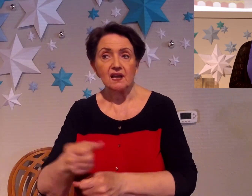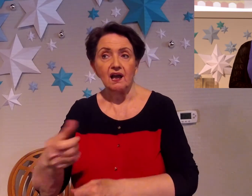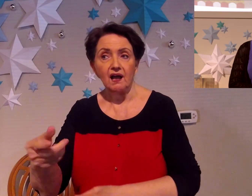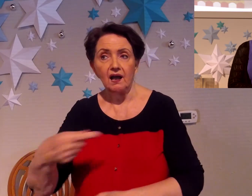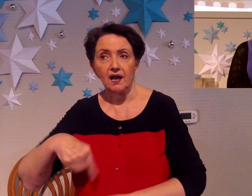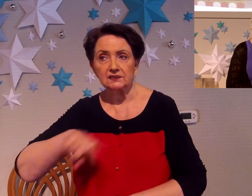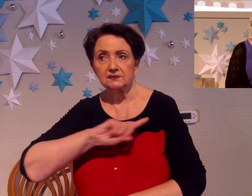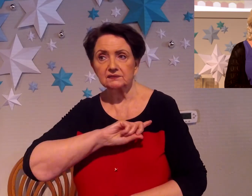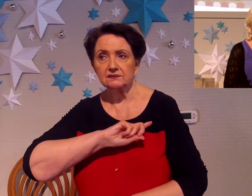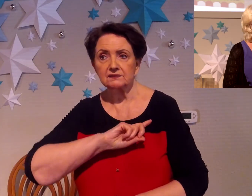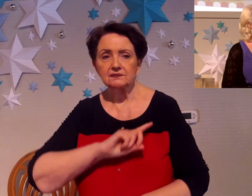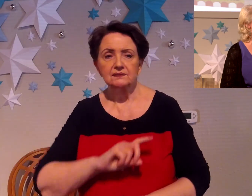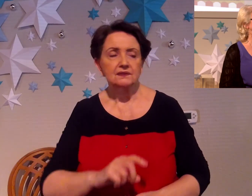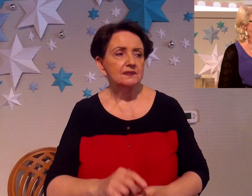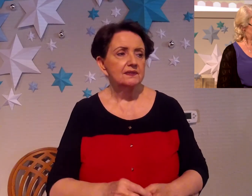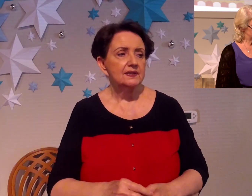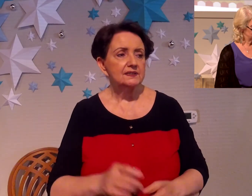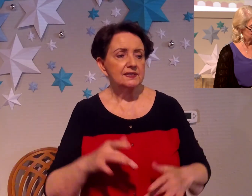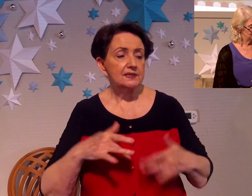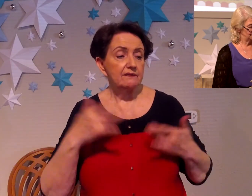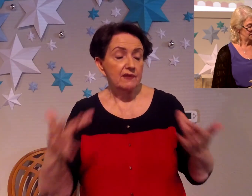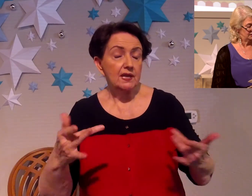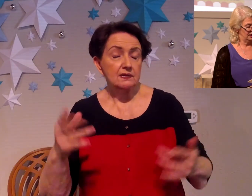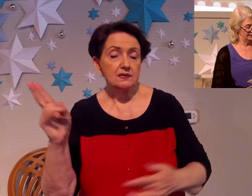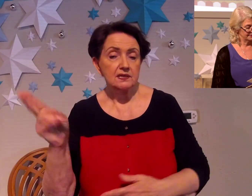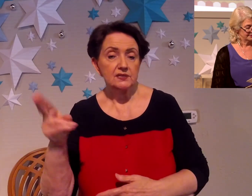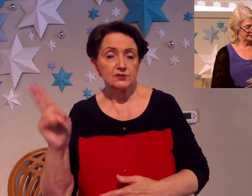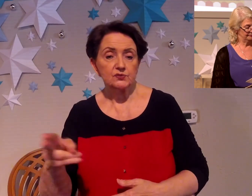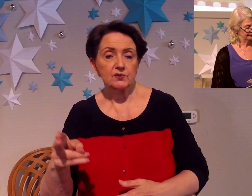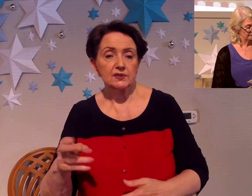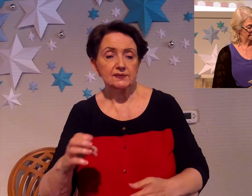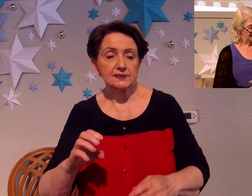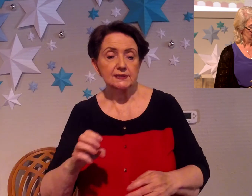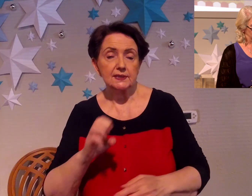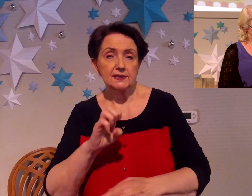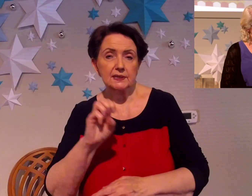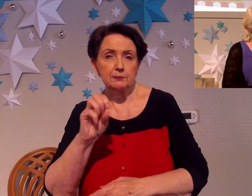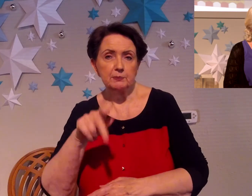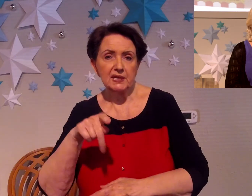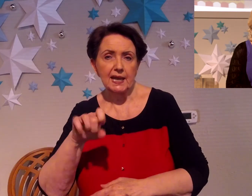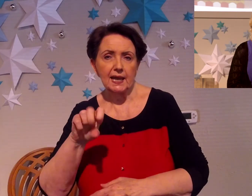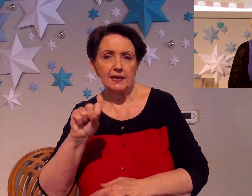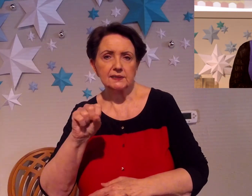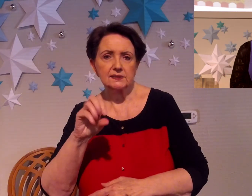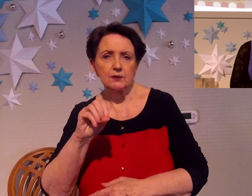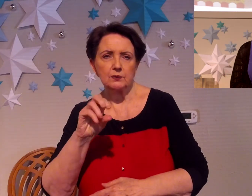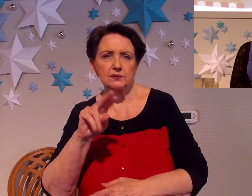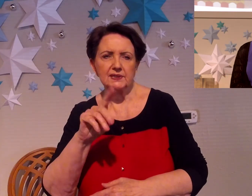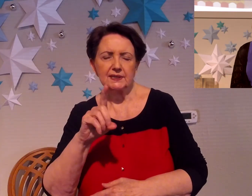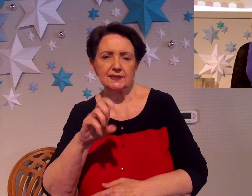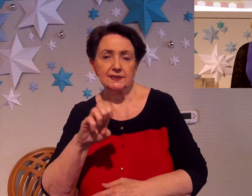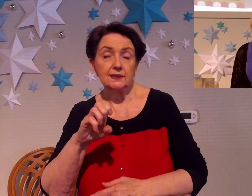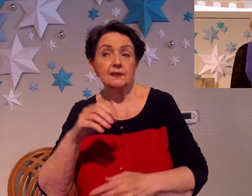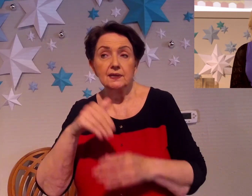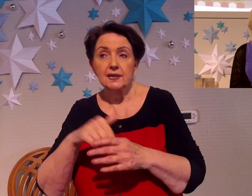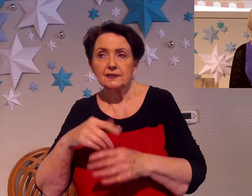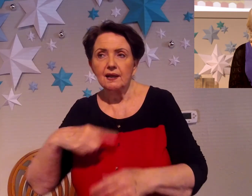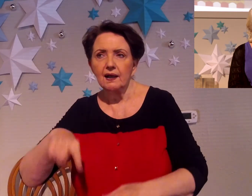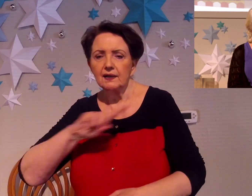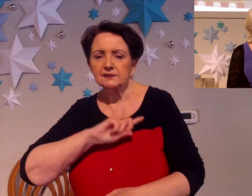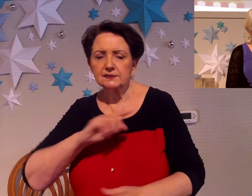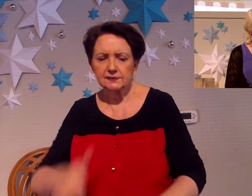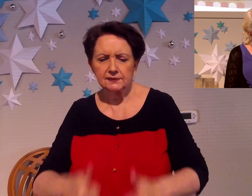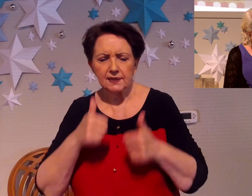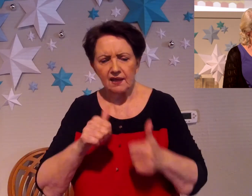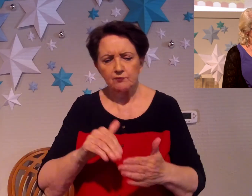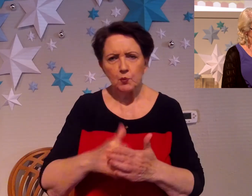phenomenon in time, and it is an episode in us. The spirit of Christmas is the spirit of life, newly born,